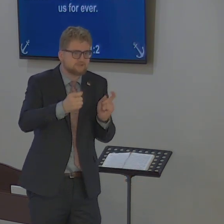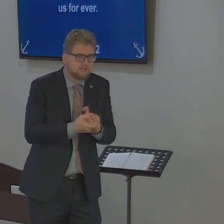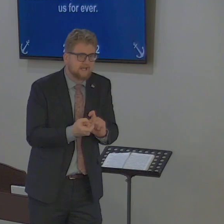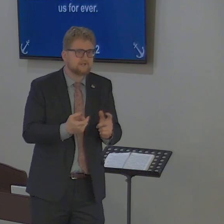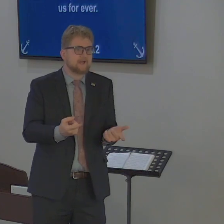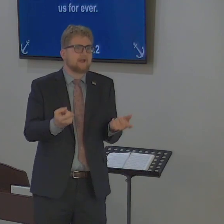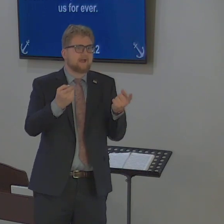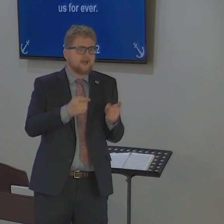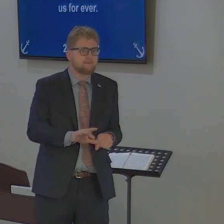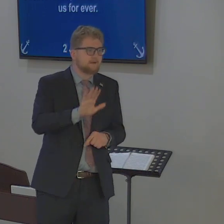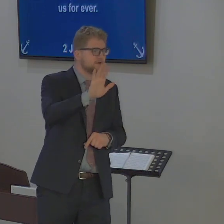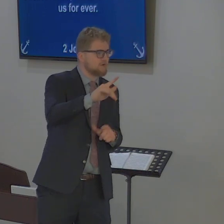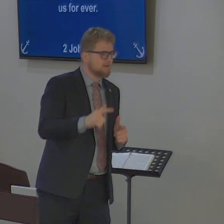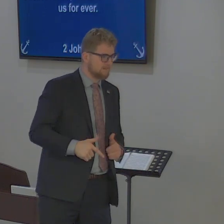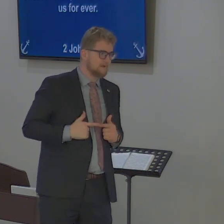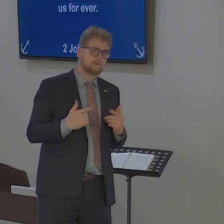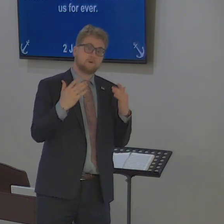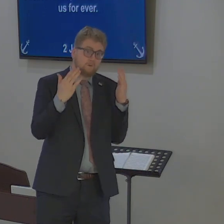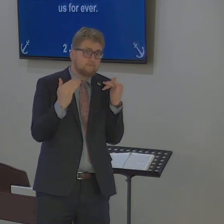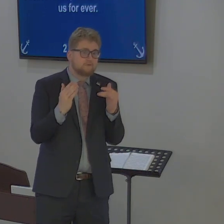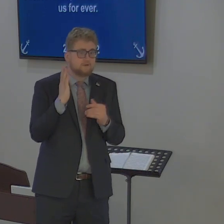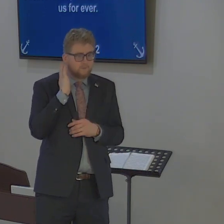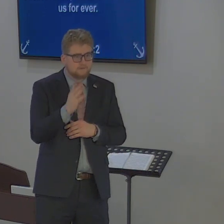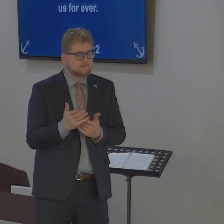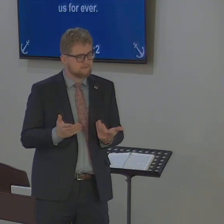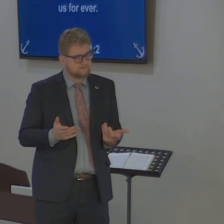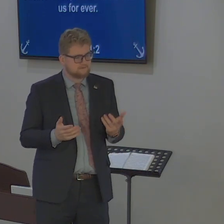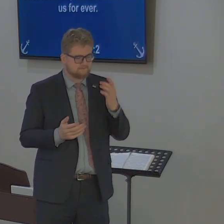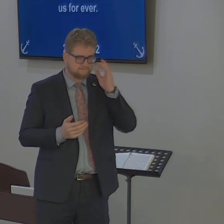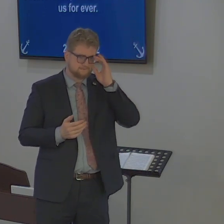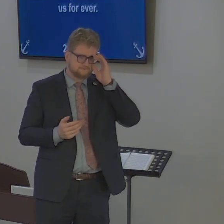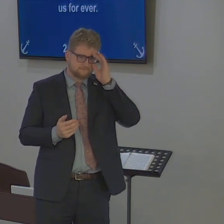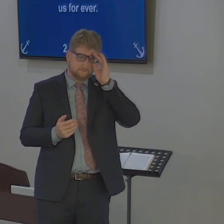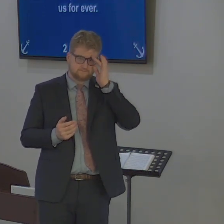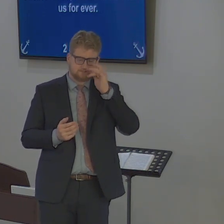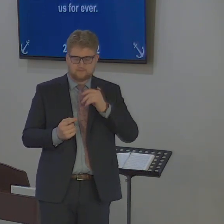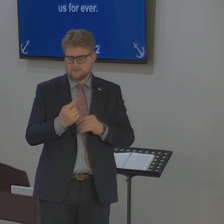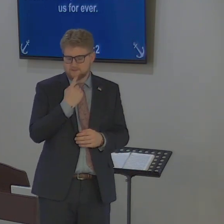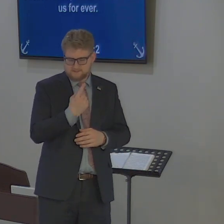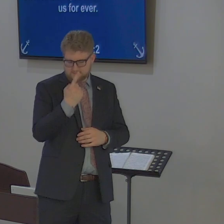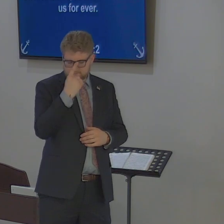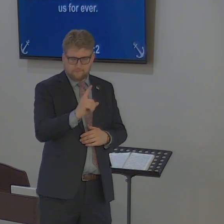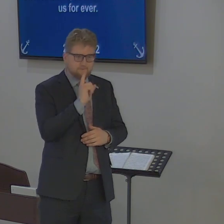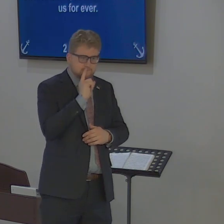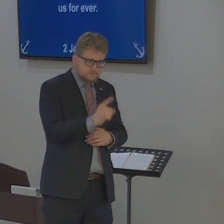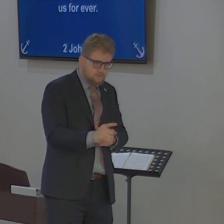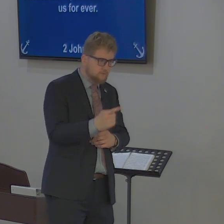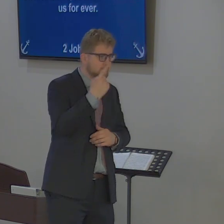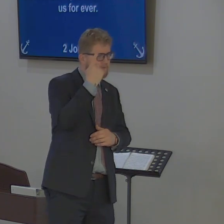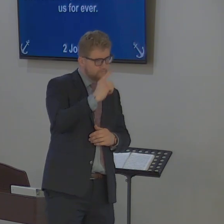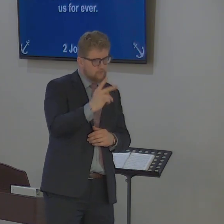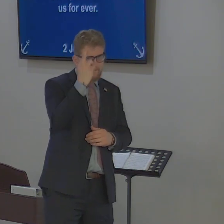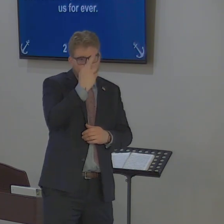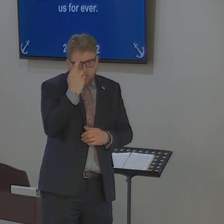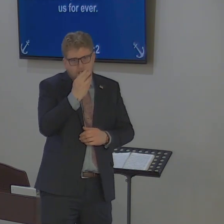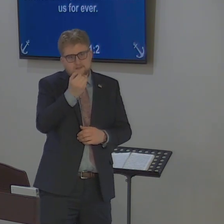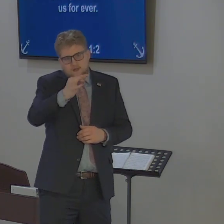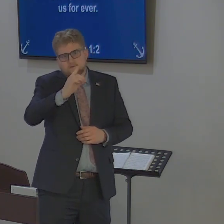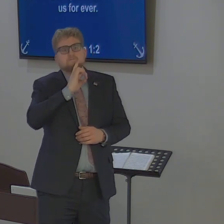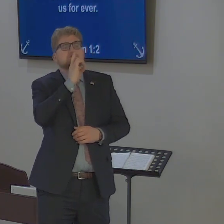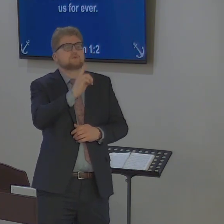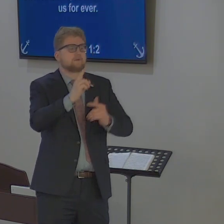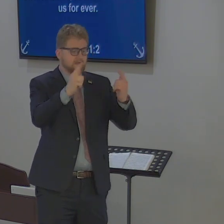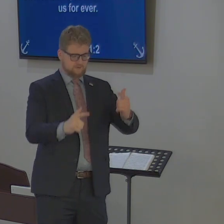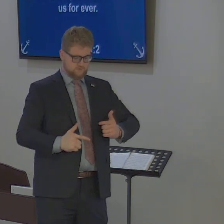people? Hopefully you would. Hopefully you will. So he says there, for the truth's sake or for the cause of truth that dwells in